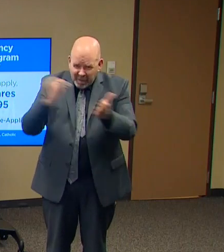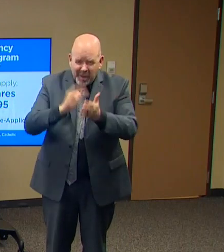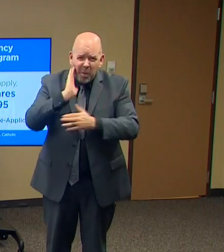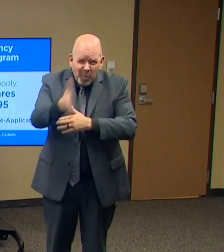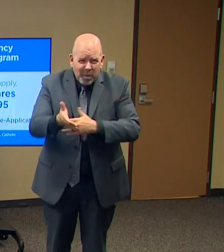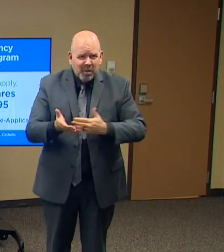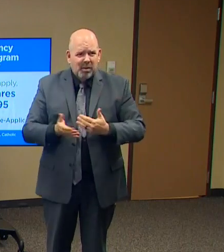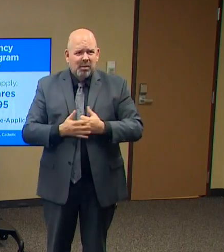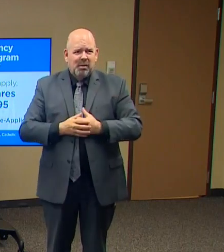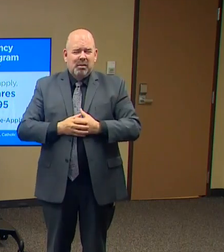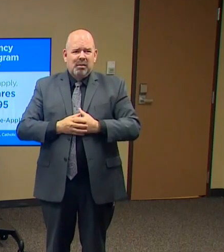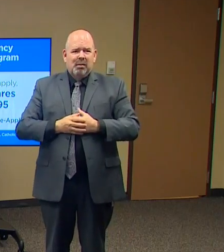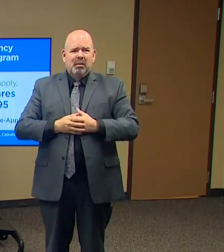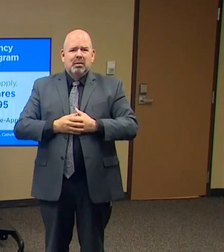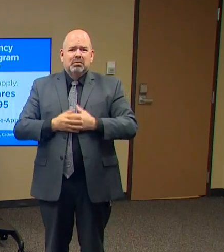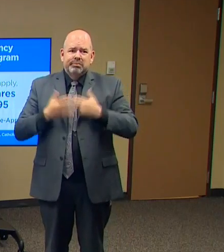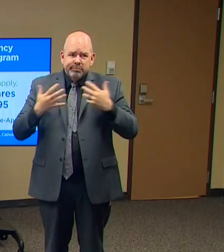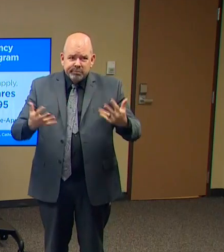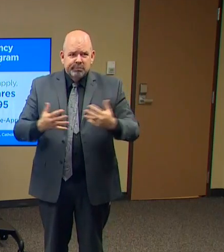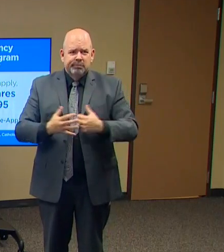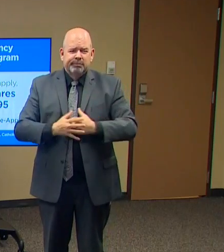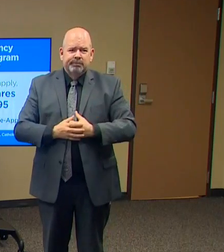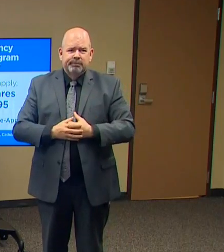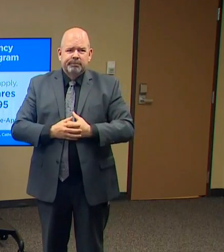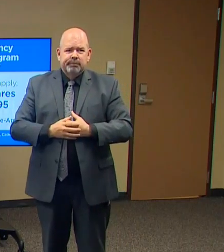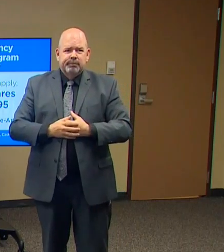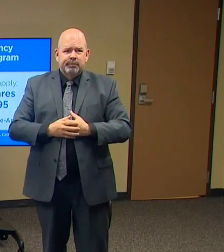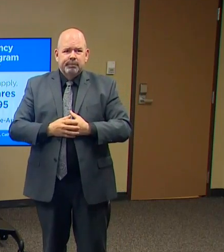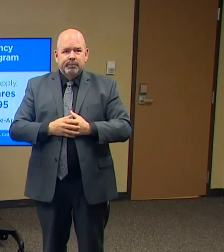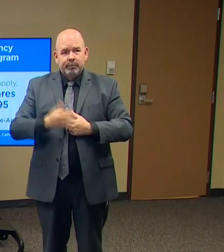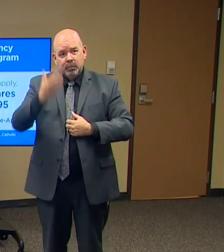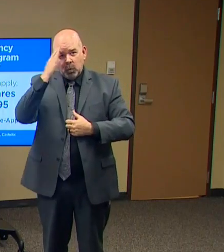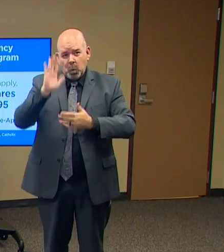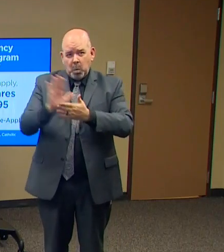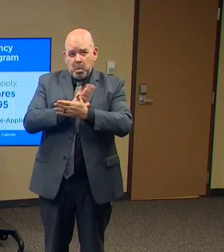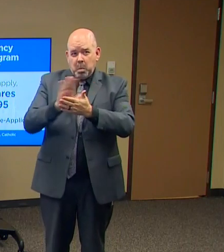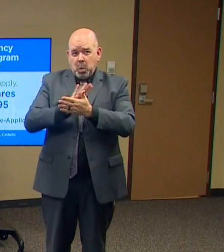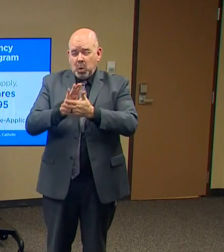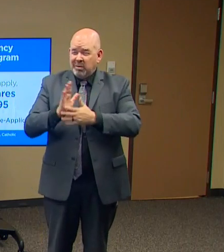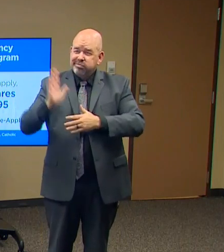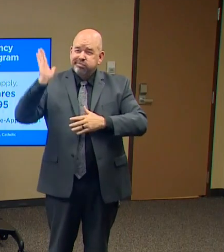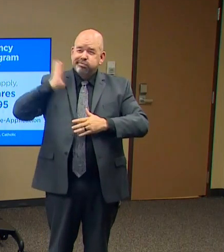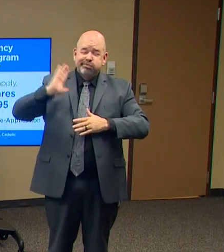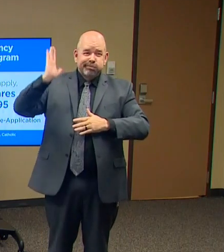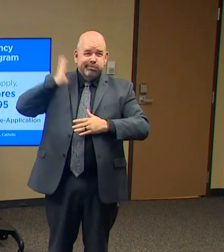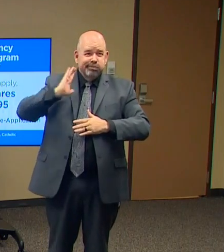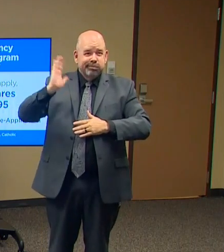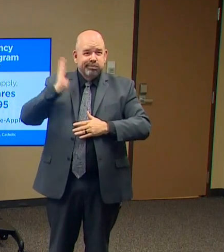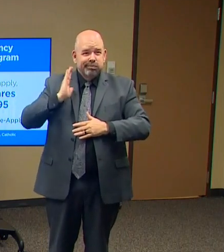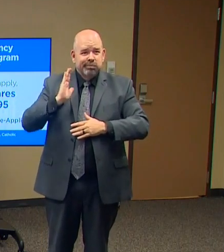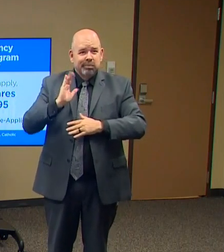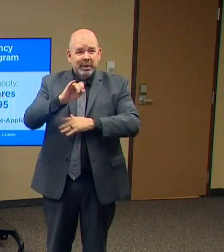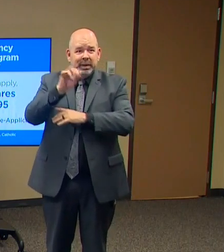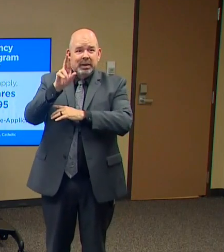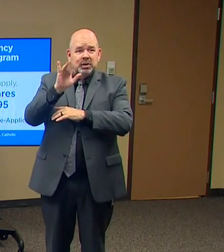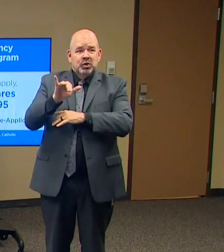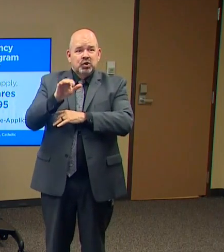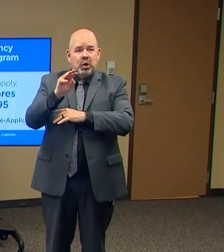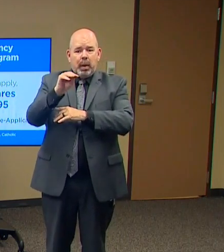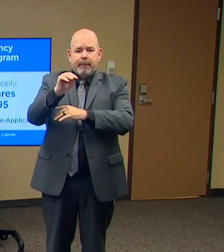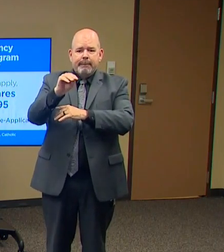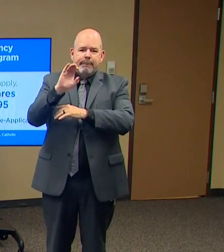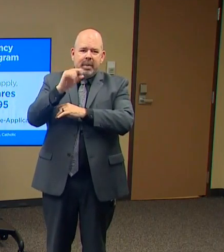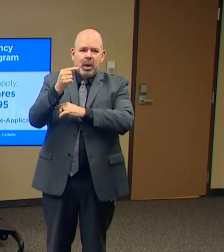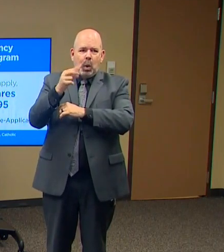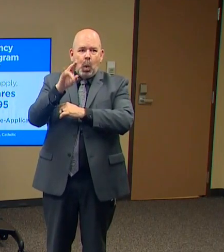Jerry Maguire, help us help you. Stay with that color-coded chart. Mamas, pull that thing down, and when your